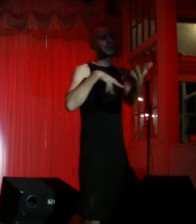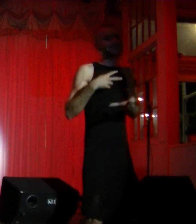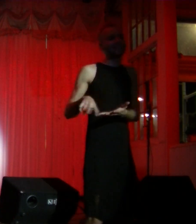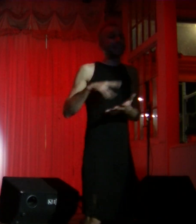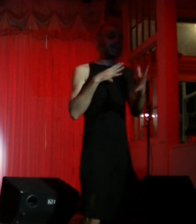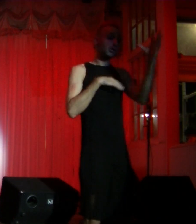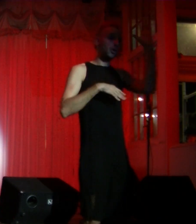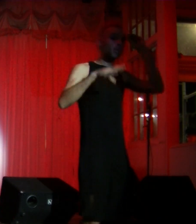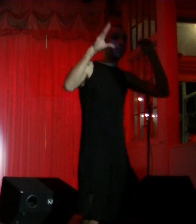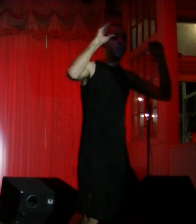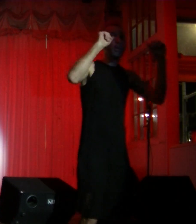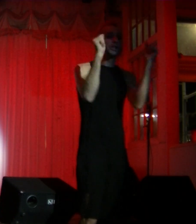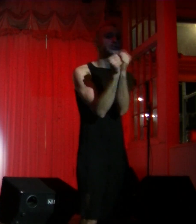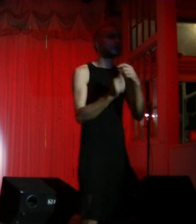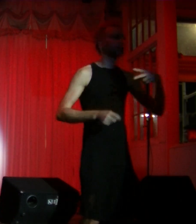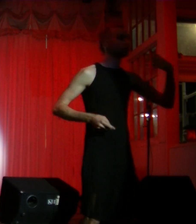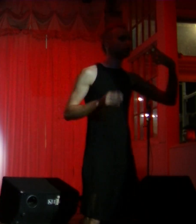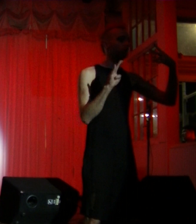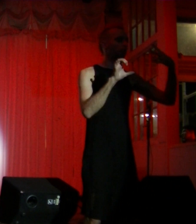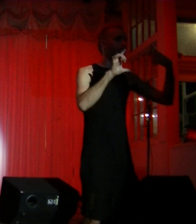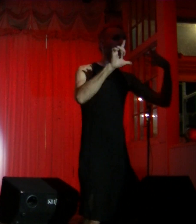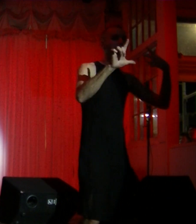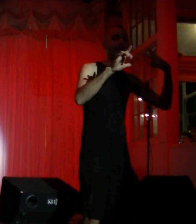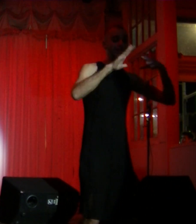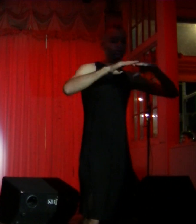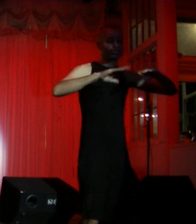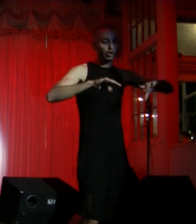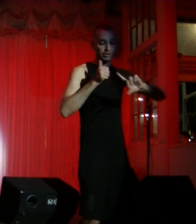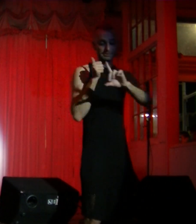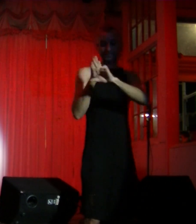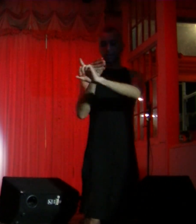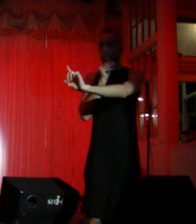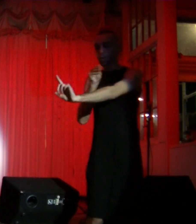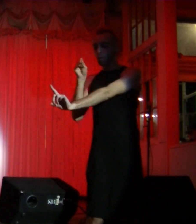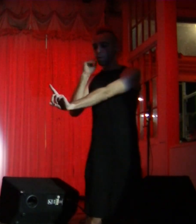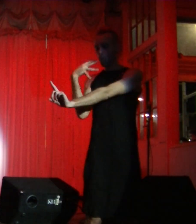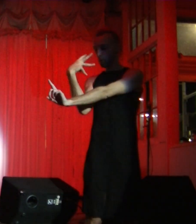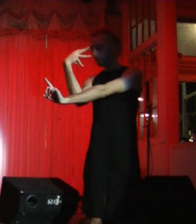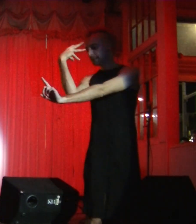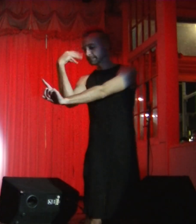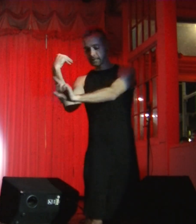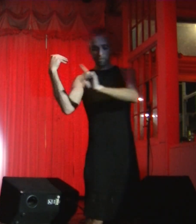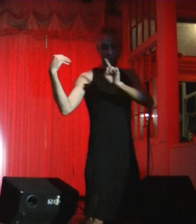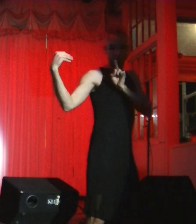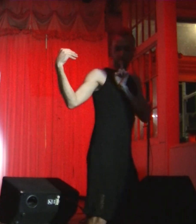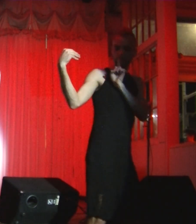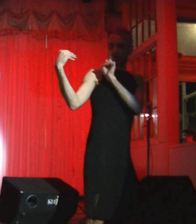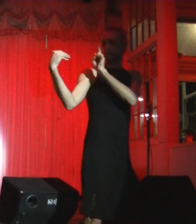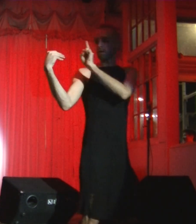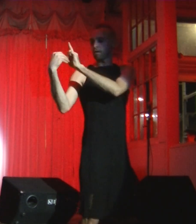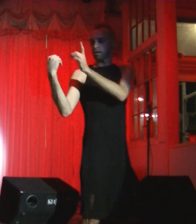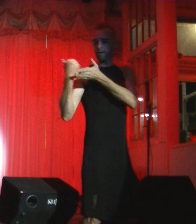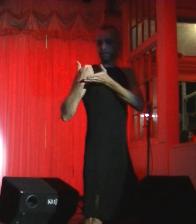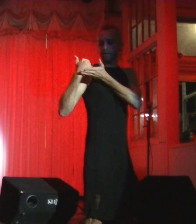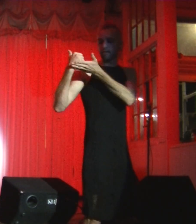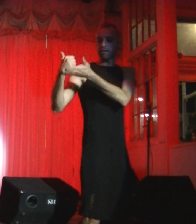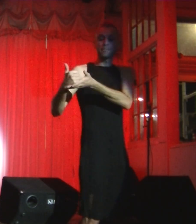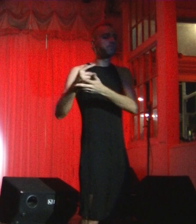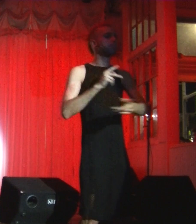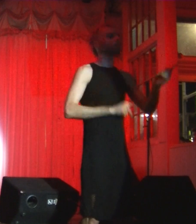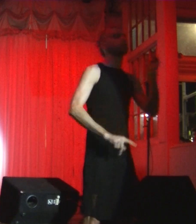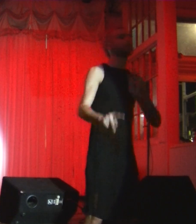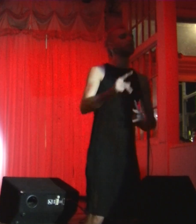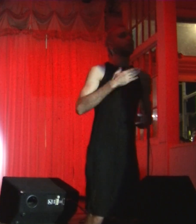2 bills and children asleep that come cooing when they need something real. To those who carry